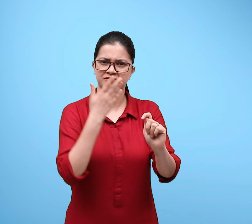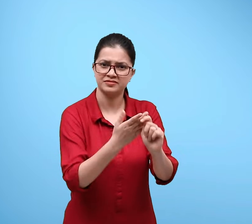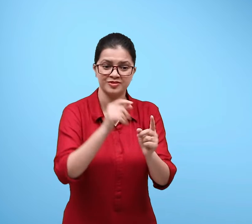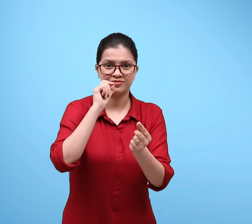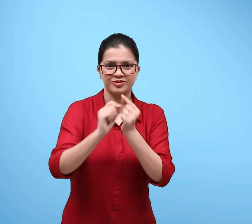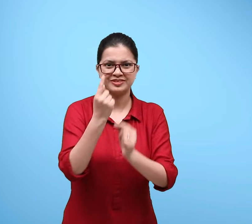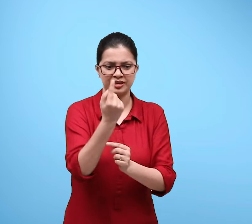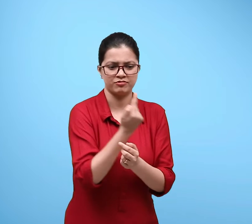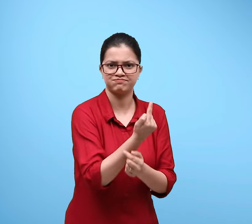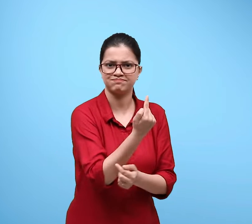candle,